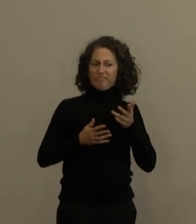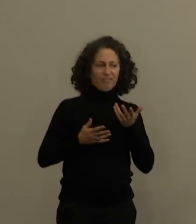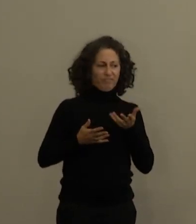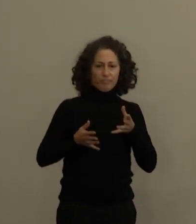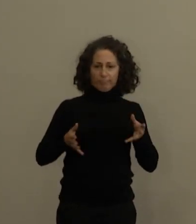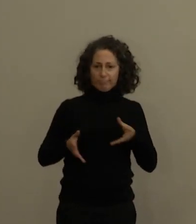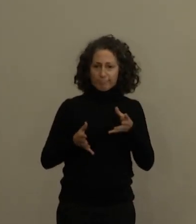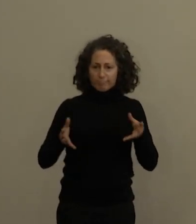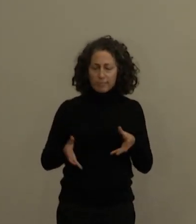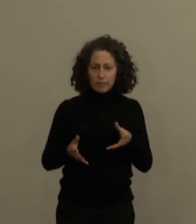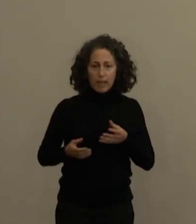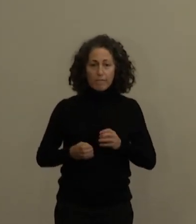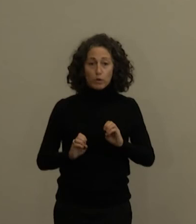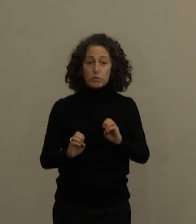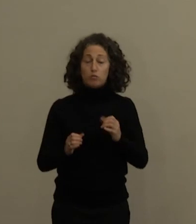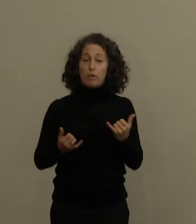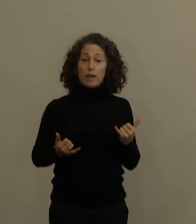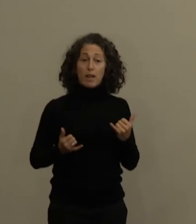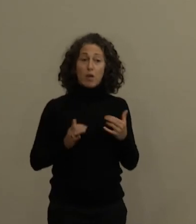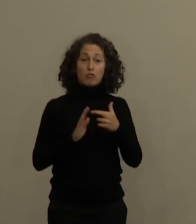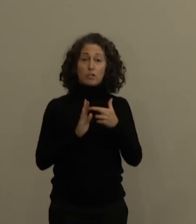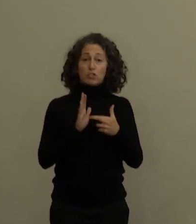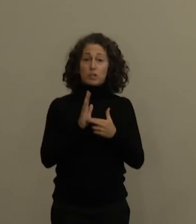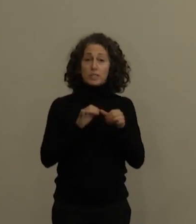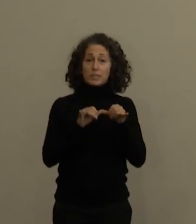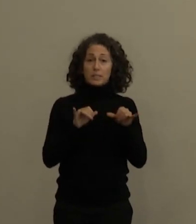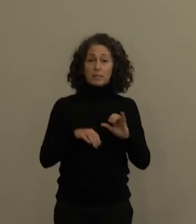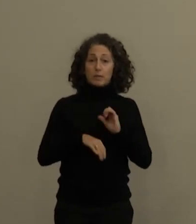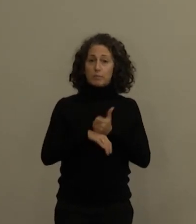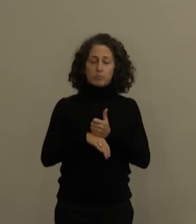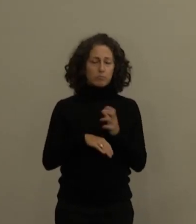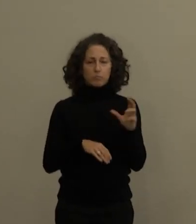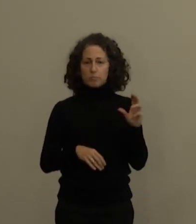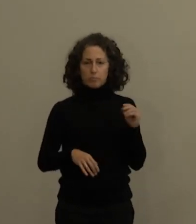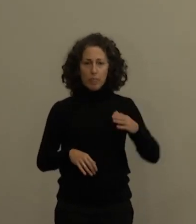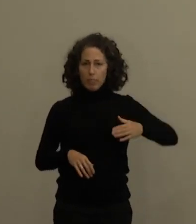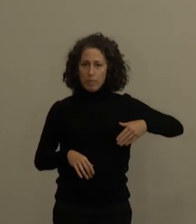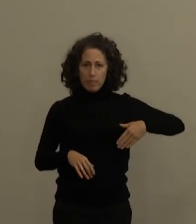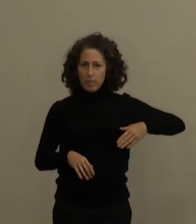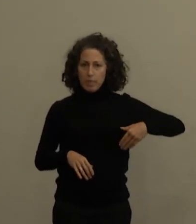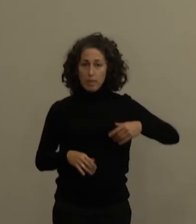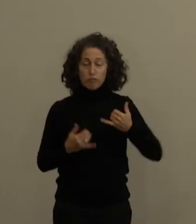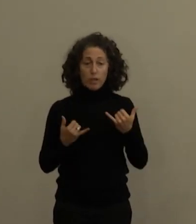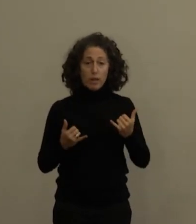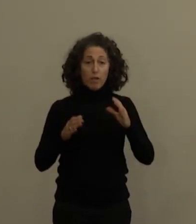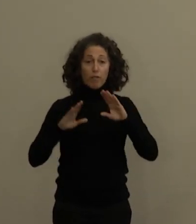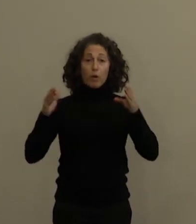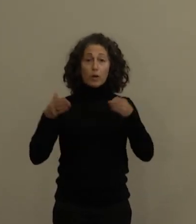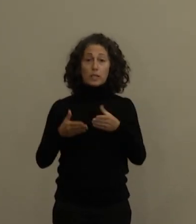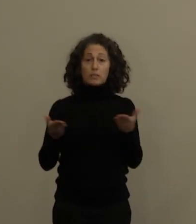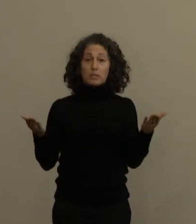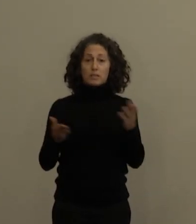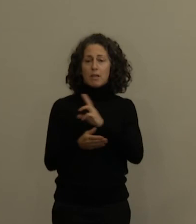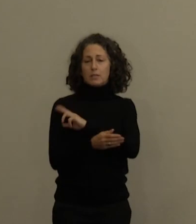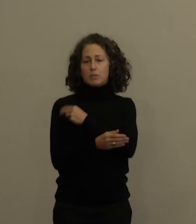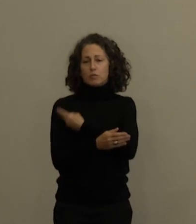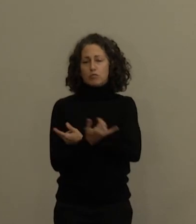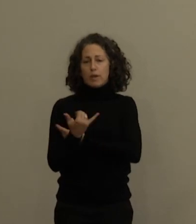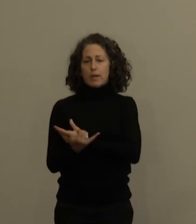We do not have a registration system in place at this time simply because the focus at this point is really